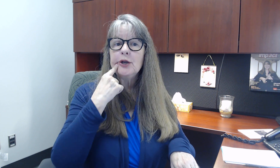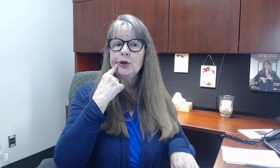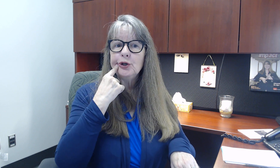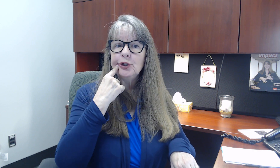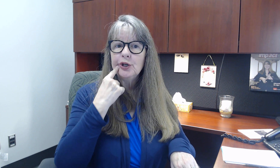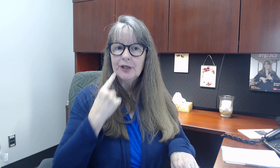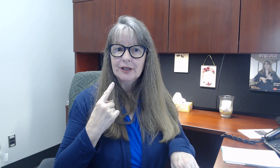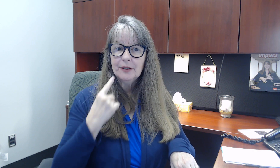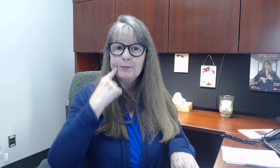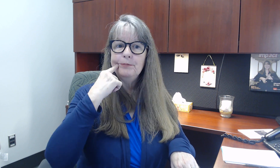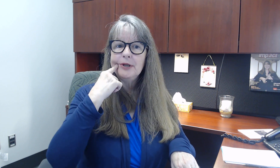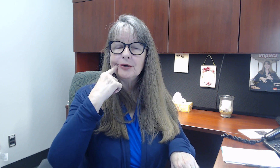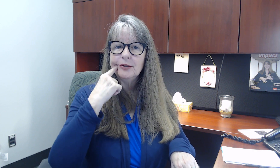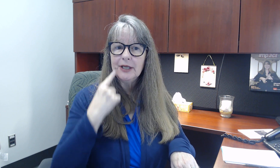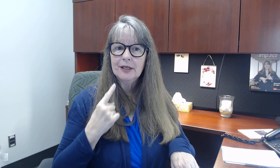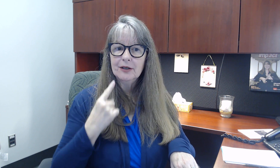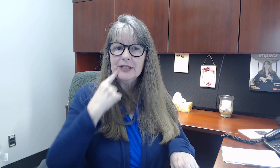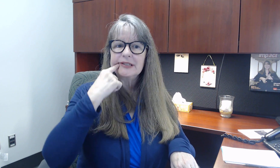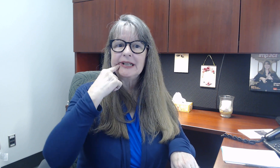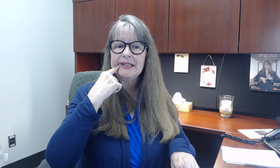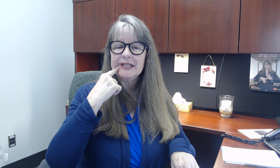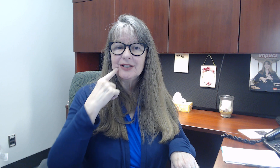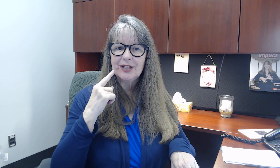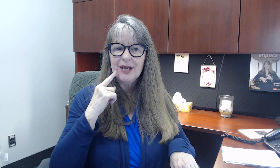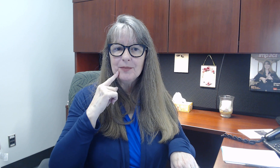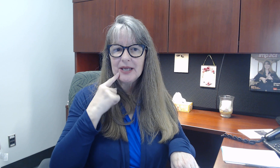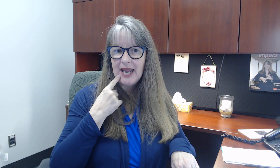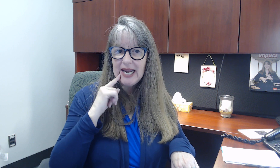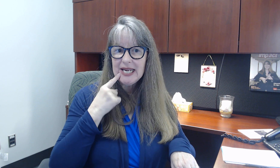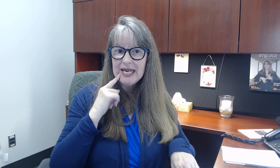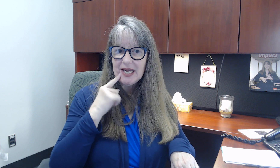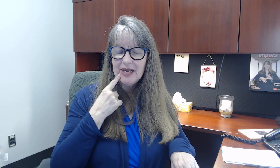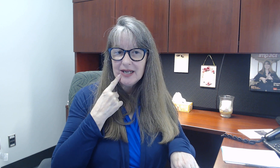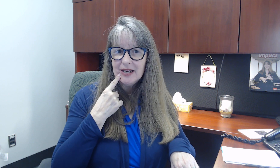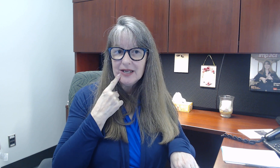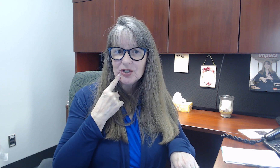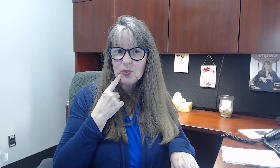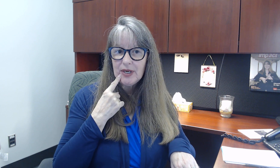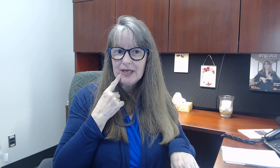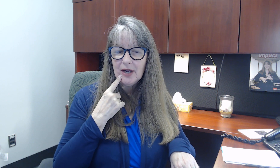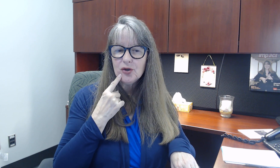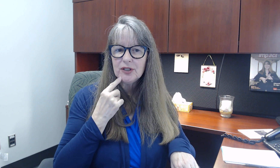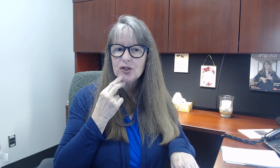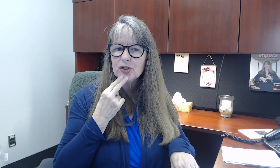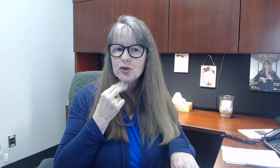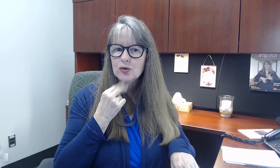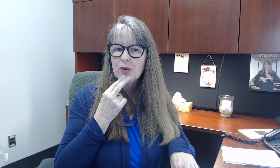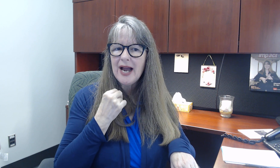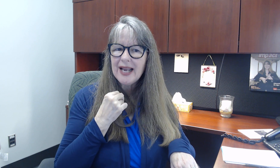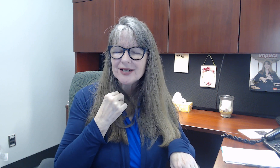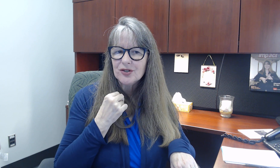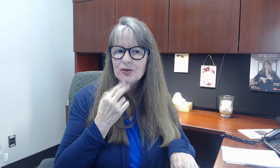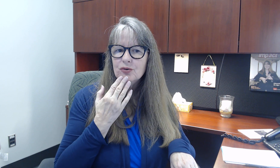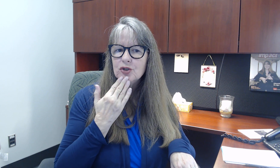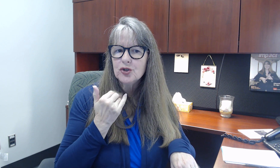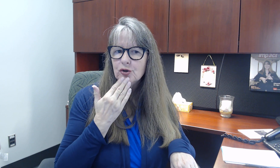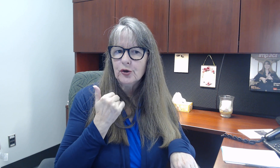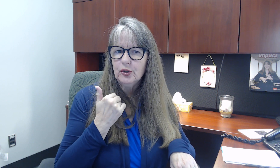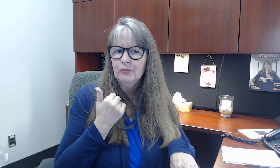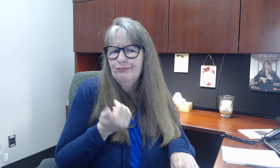Bitter. Bitter, it's like this. But candy is sweet. I like to do sugar